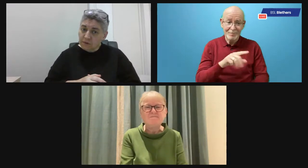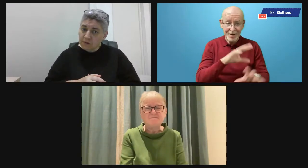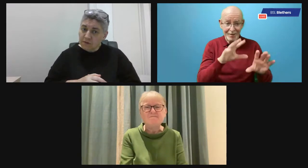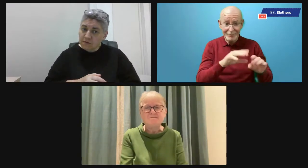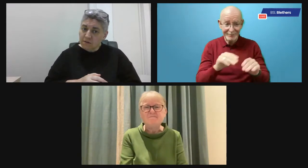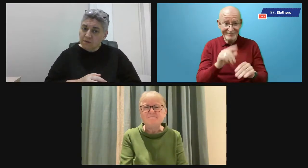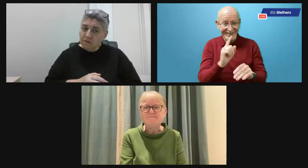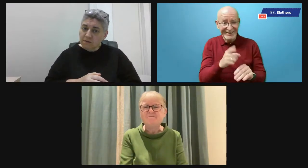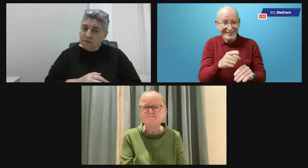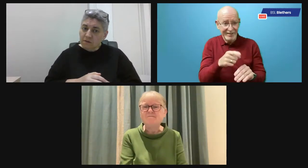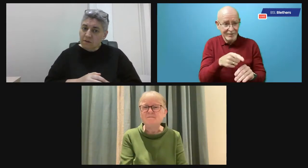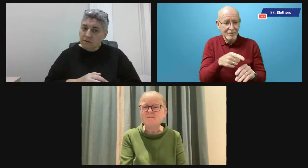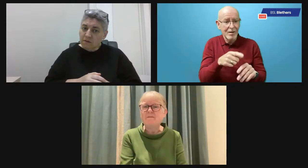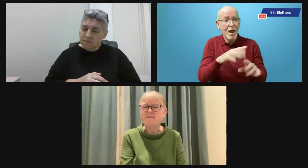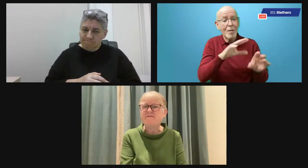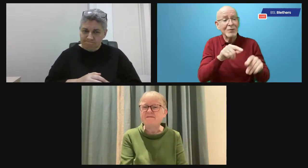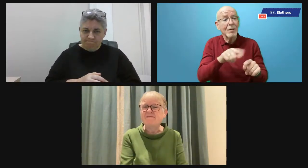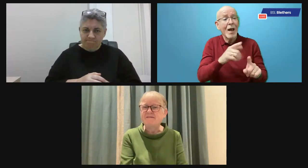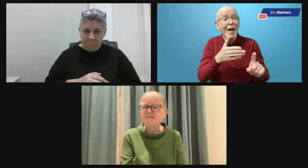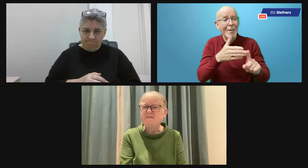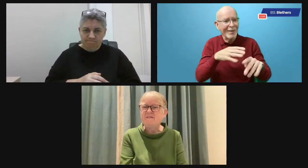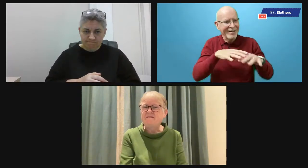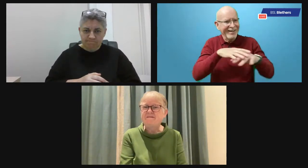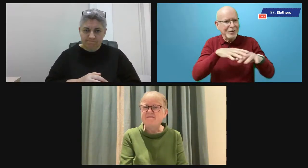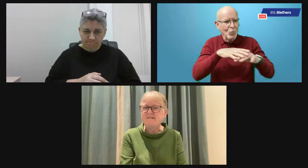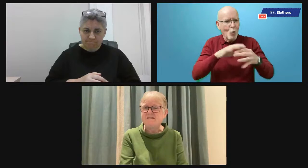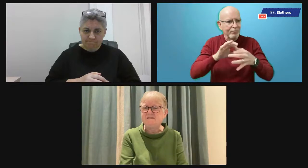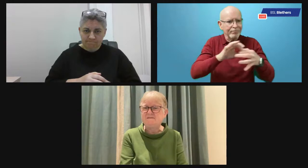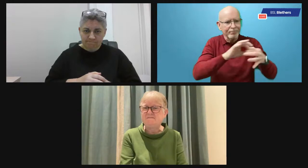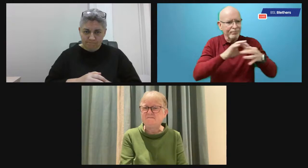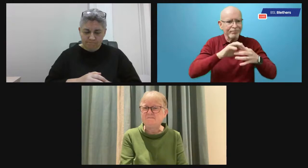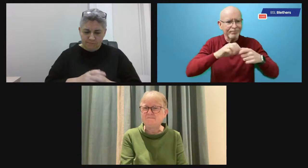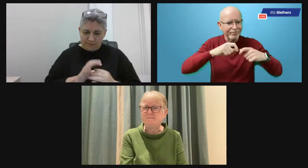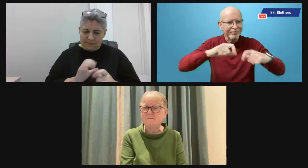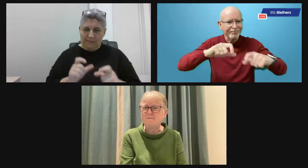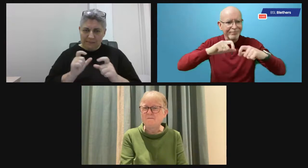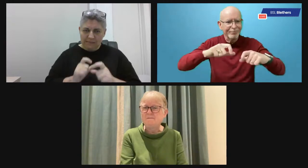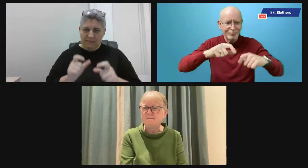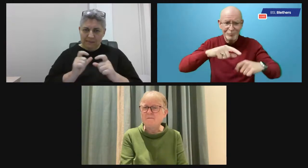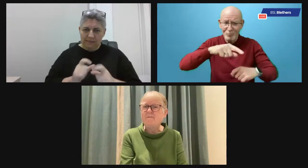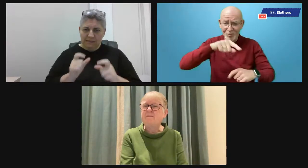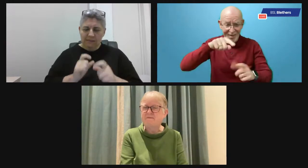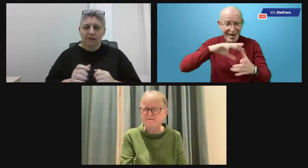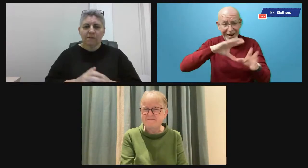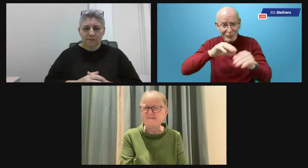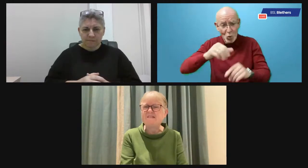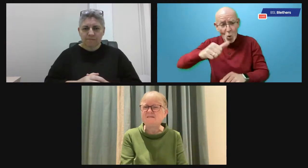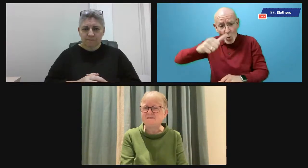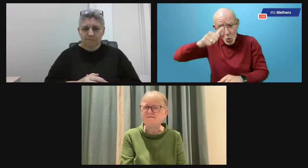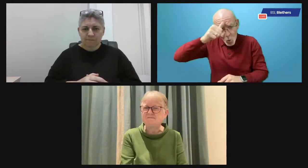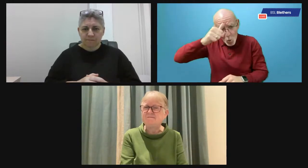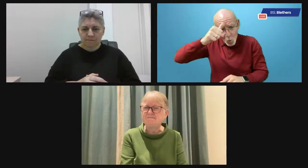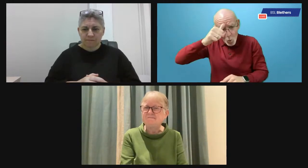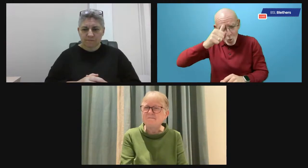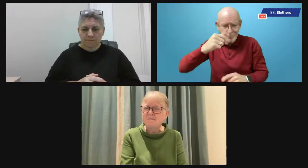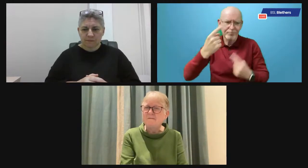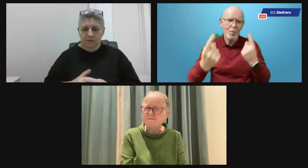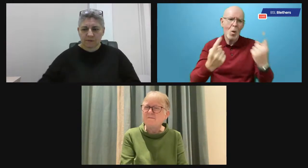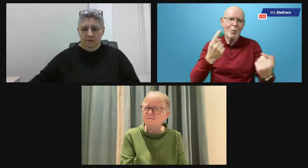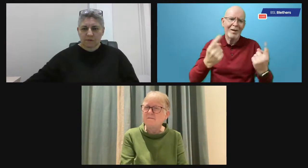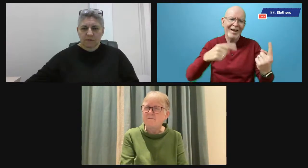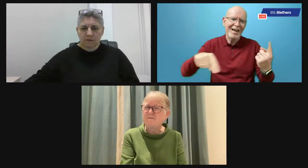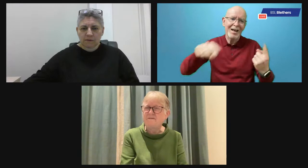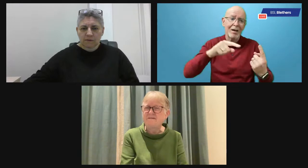is together and is being Yeah, around each other. In isolation, it won't work. not in isolation, absolutely. Yeah, absolutely,